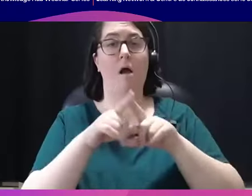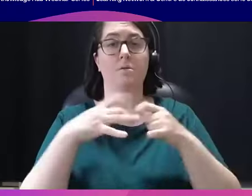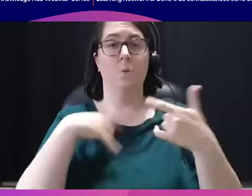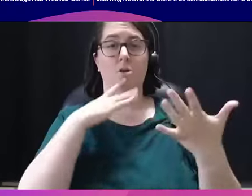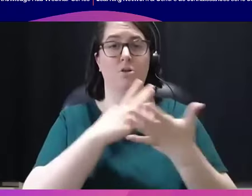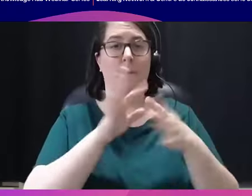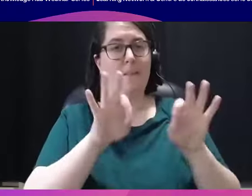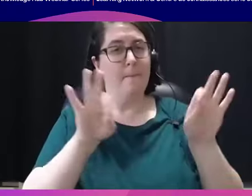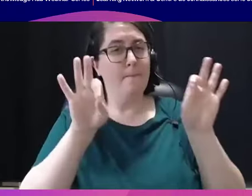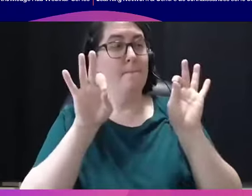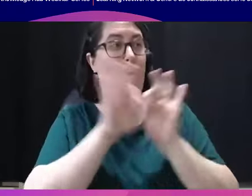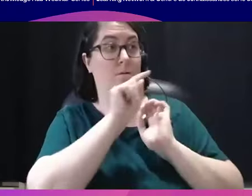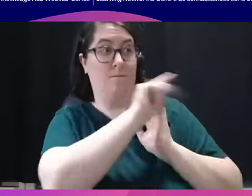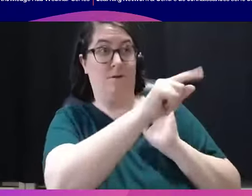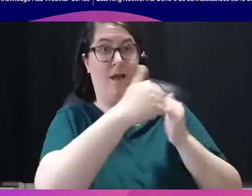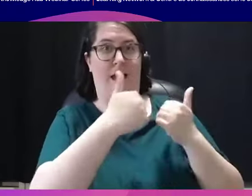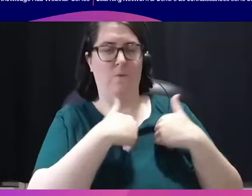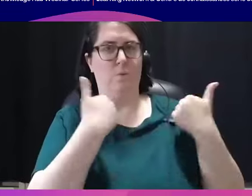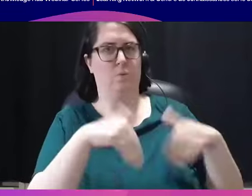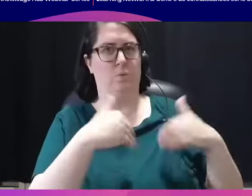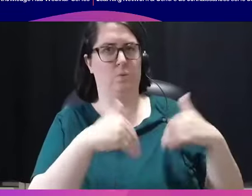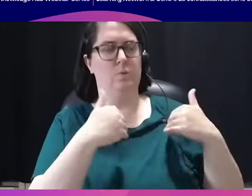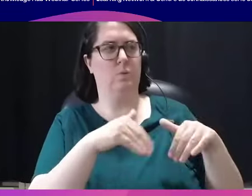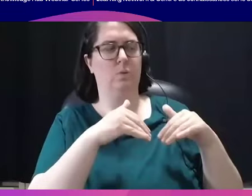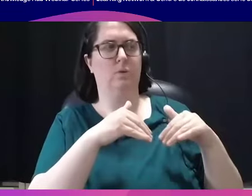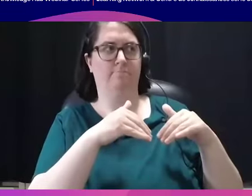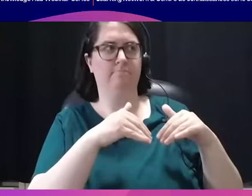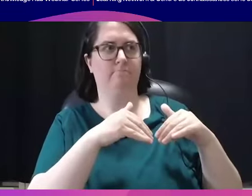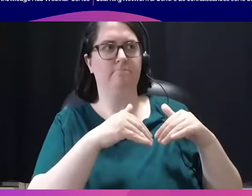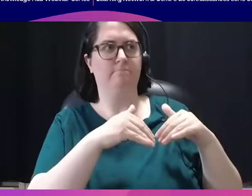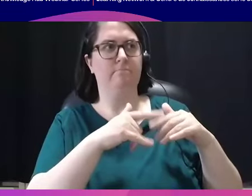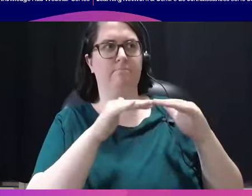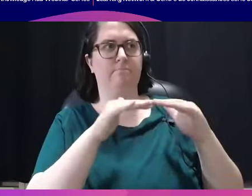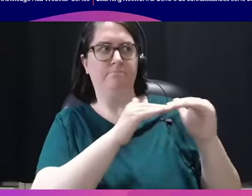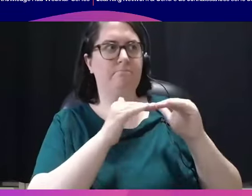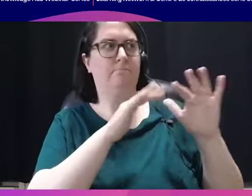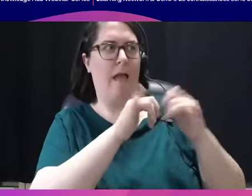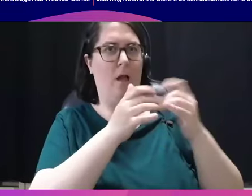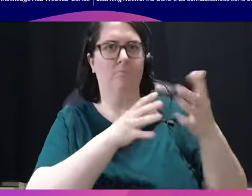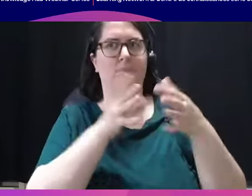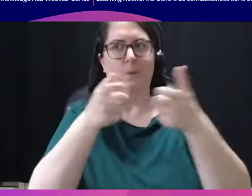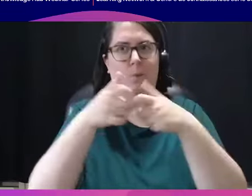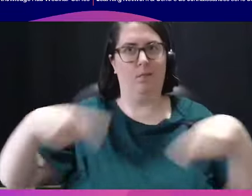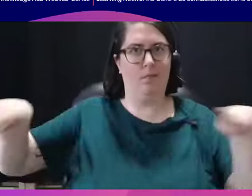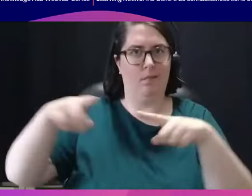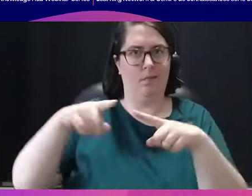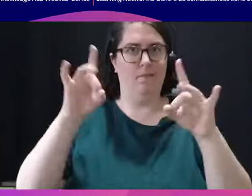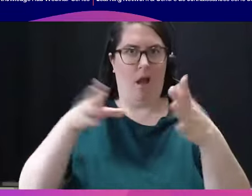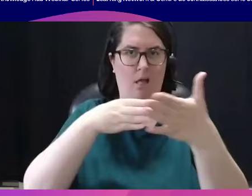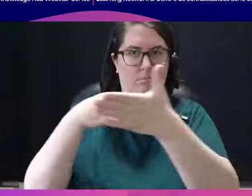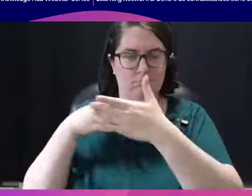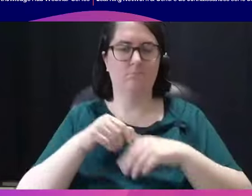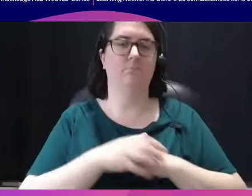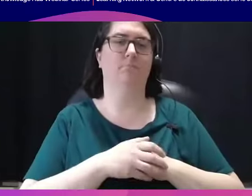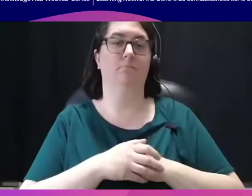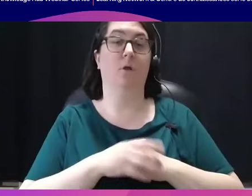work together with one another to inform a more robust understanding of gendered violence and extremism. And so first, there's a need to